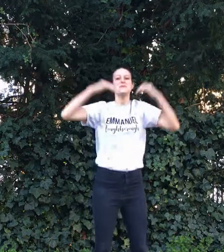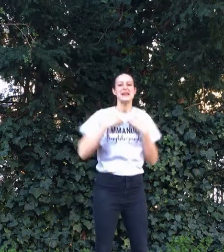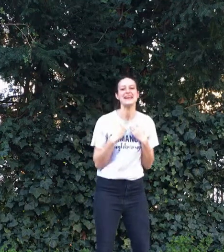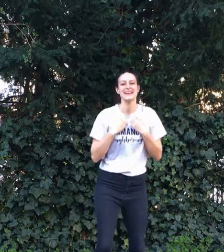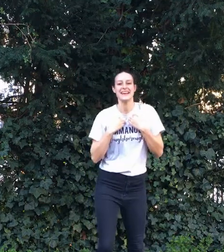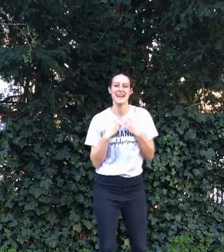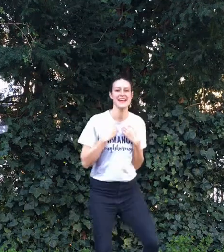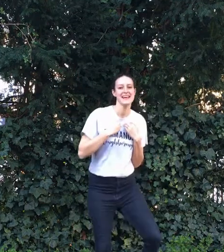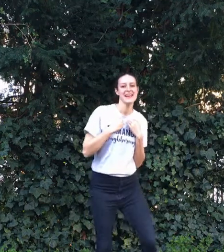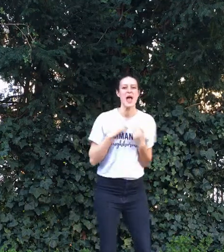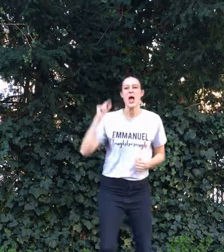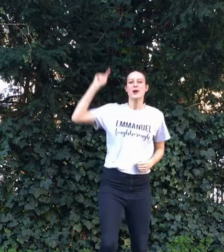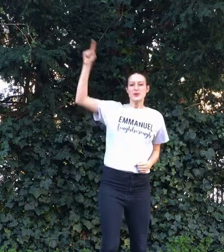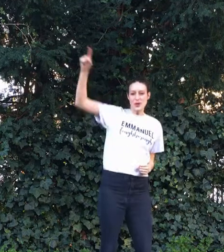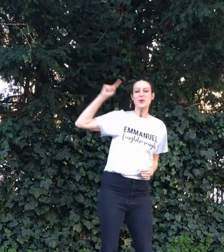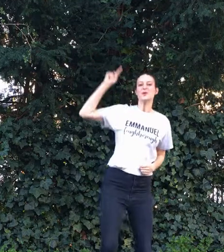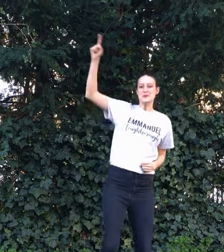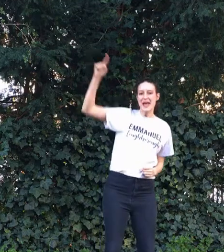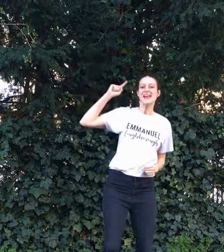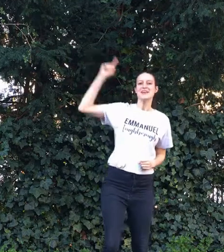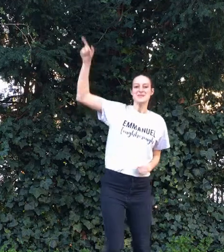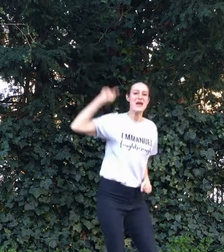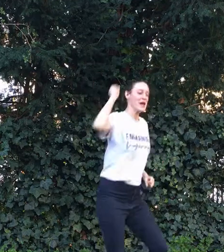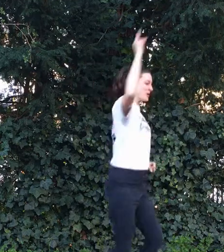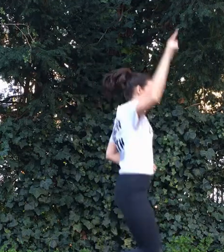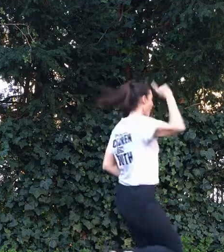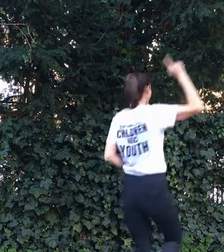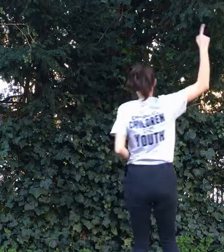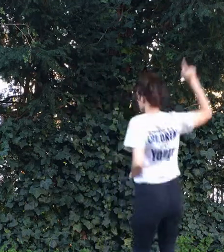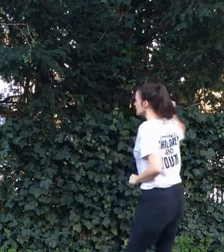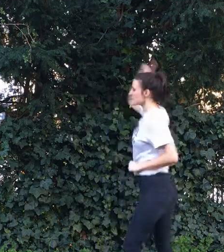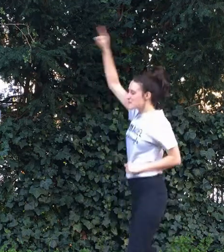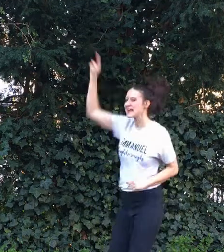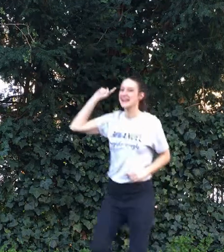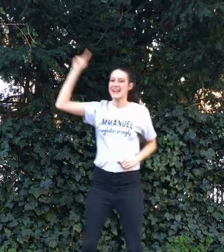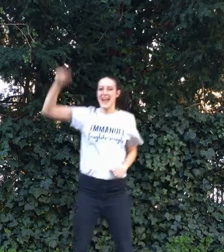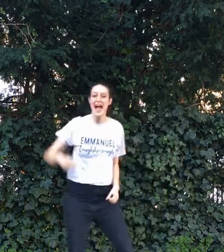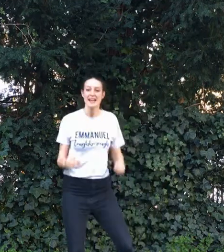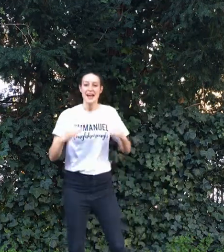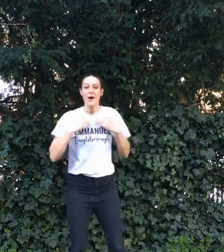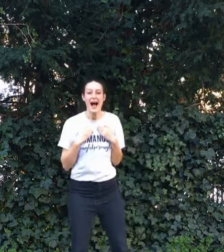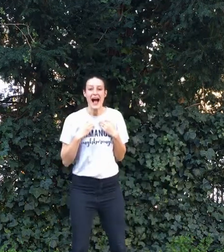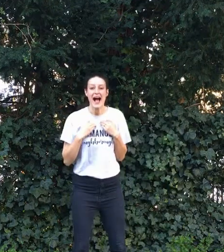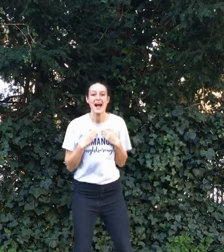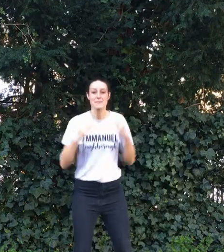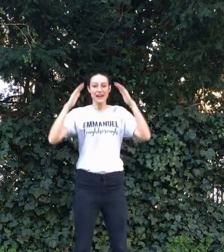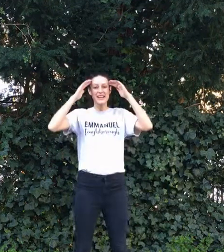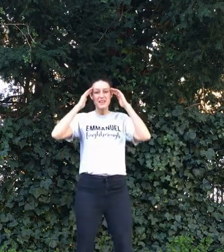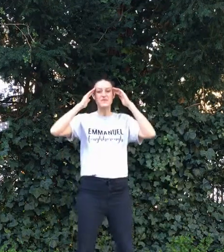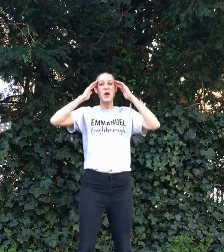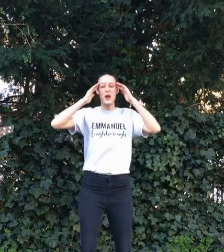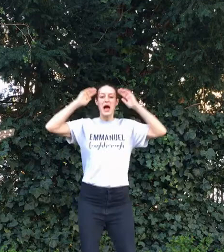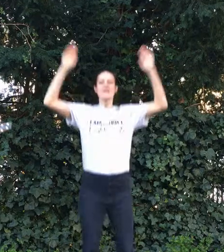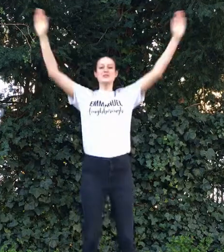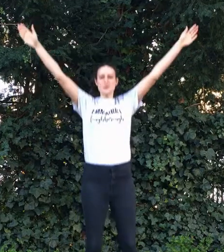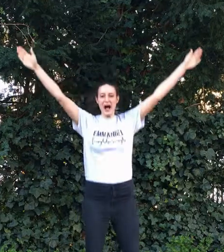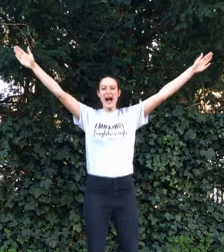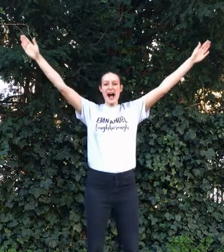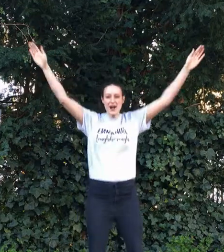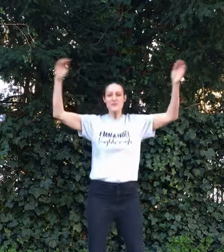me. You gave it all for me, now I believe your love is wild for